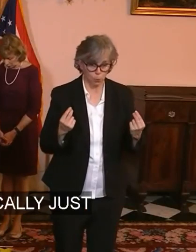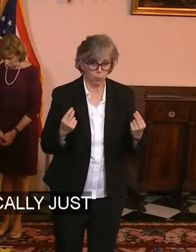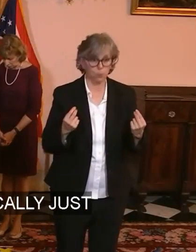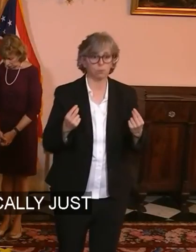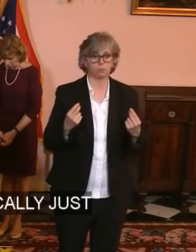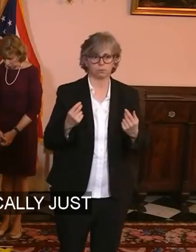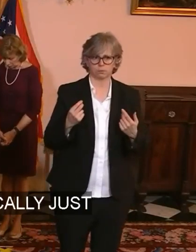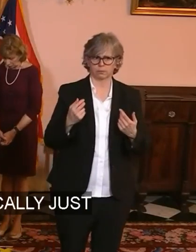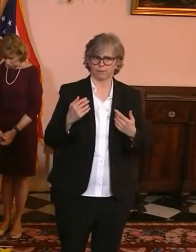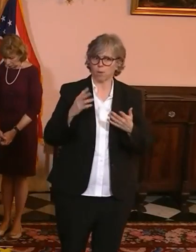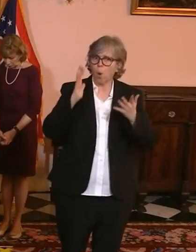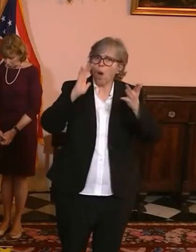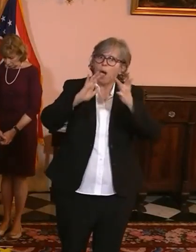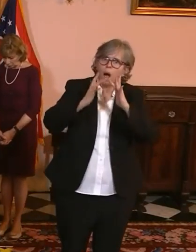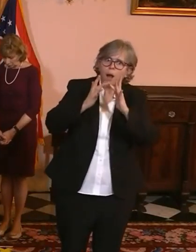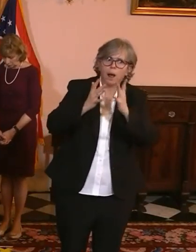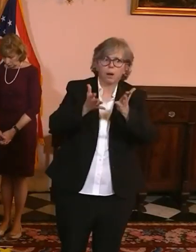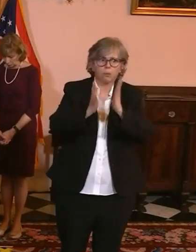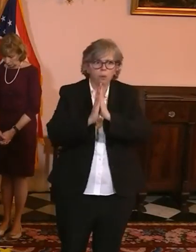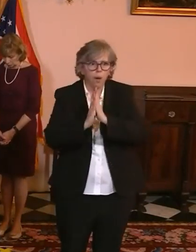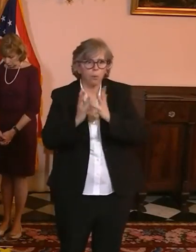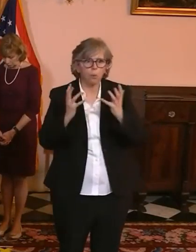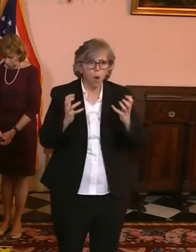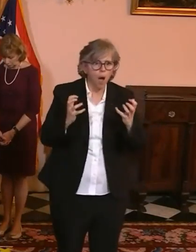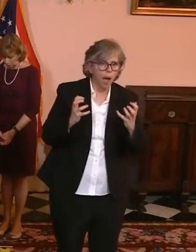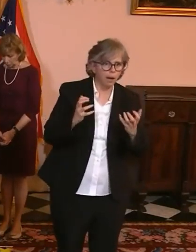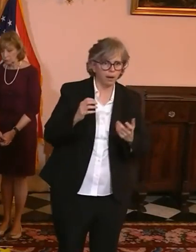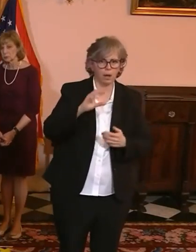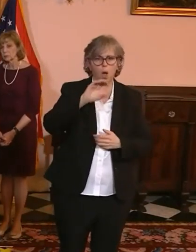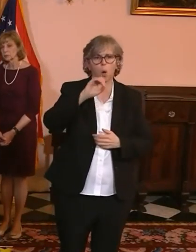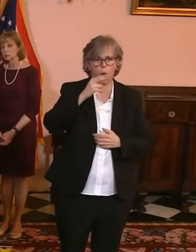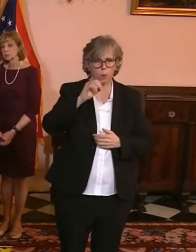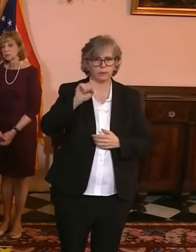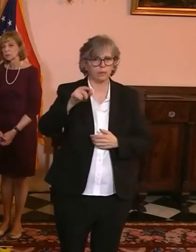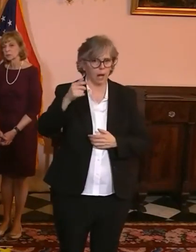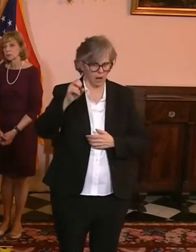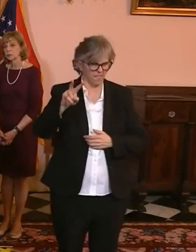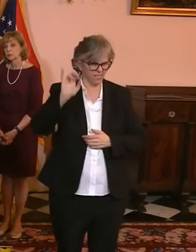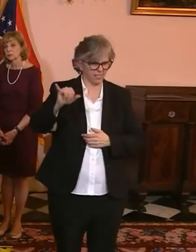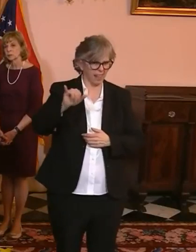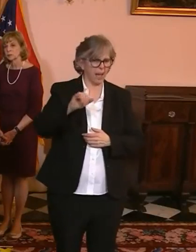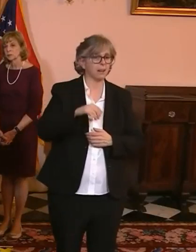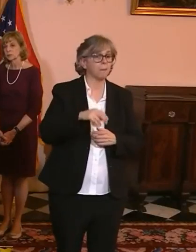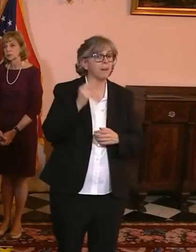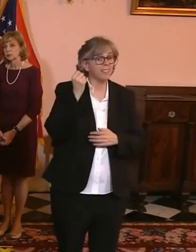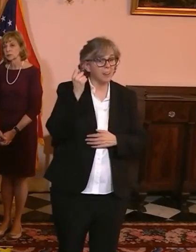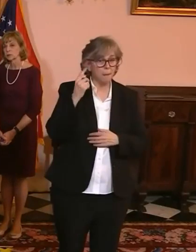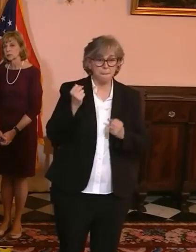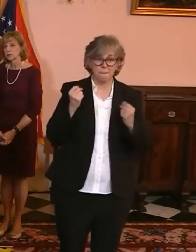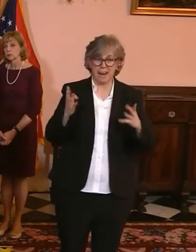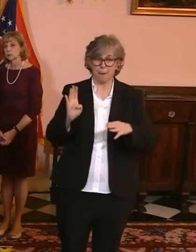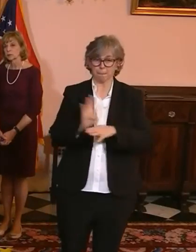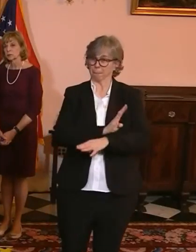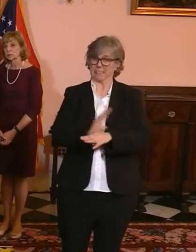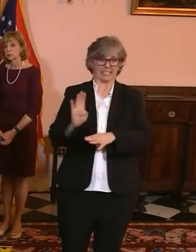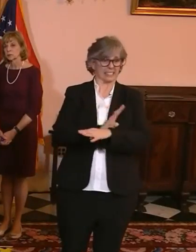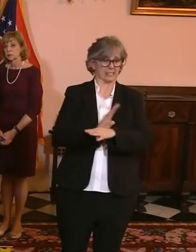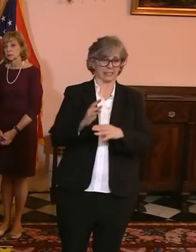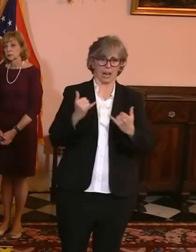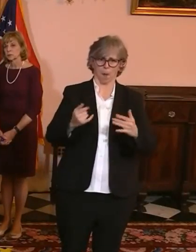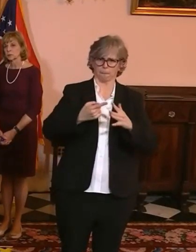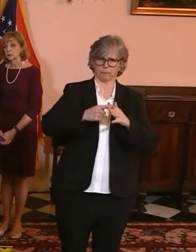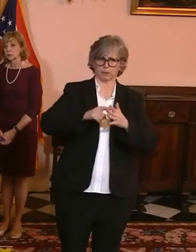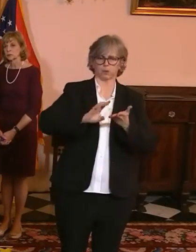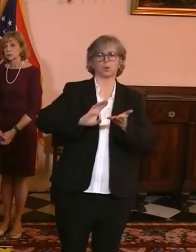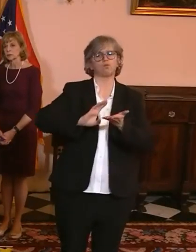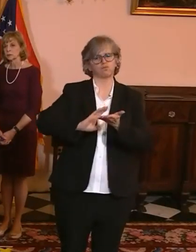unemployment.ohio.gov, is available for you. But also know this, there are many businesses who are laying off, but there are some businesses that are a critical part of the